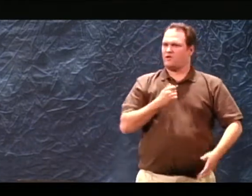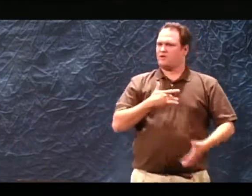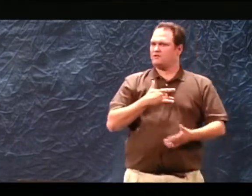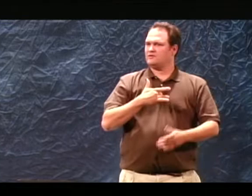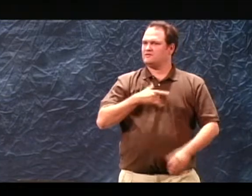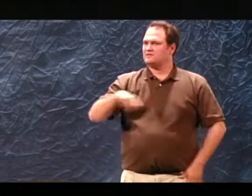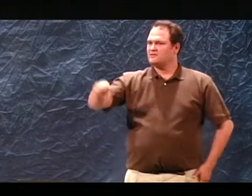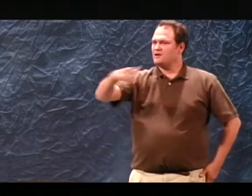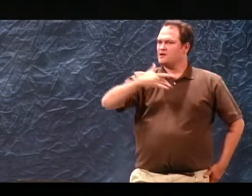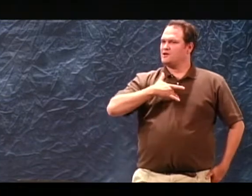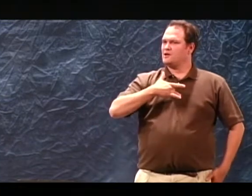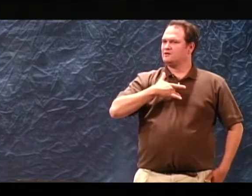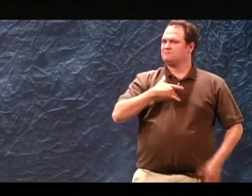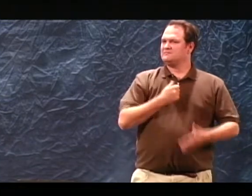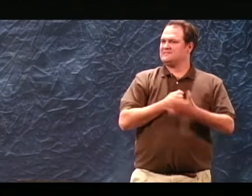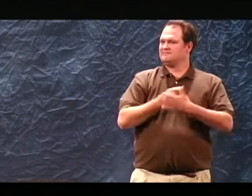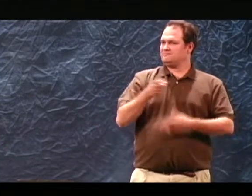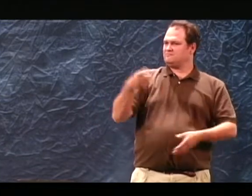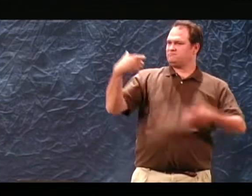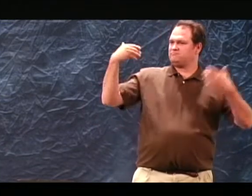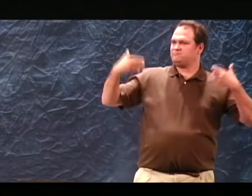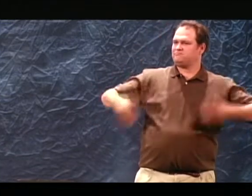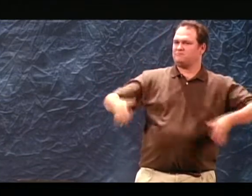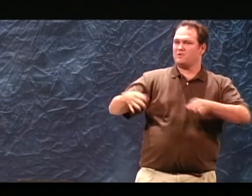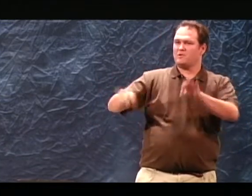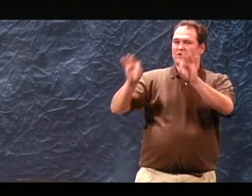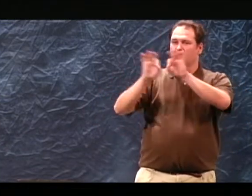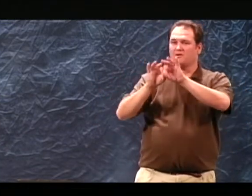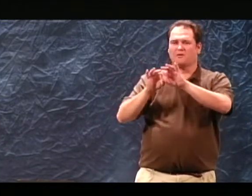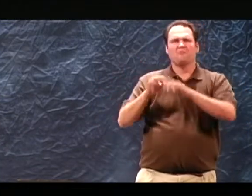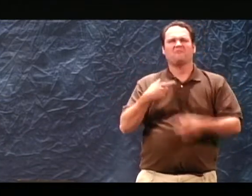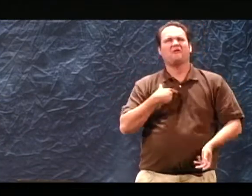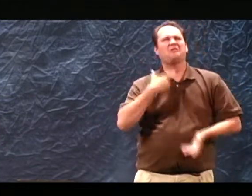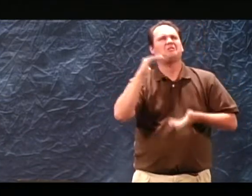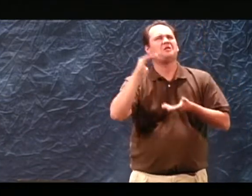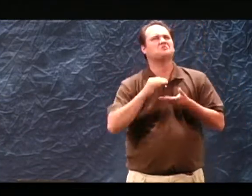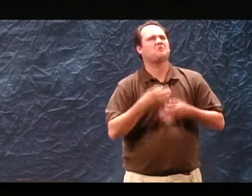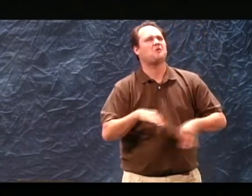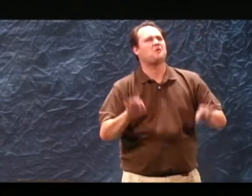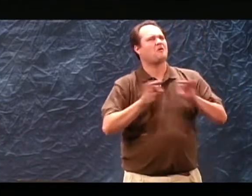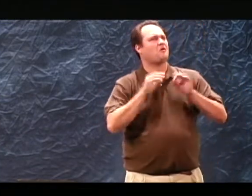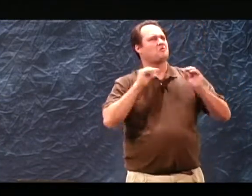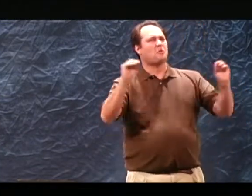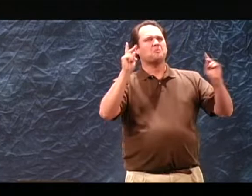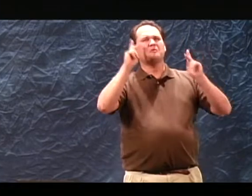see and in the heart which is hidden is vital organ